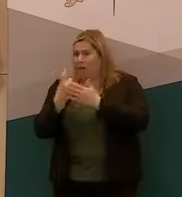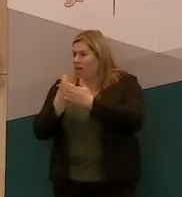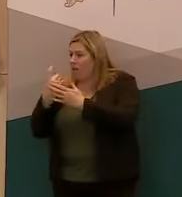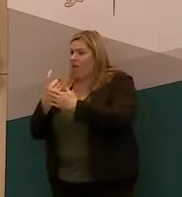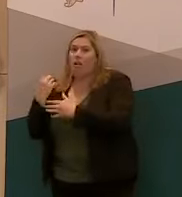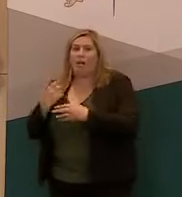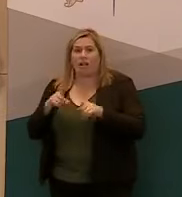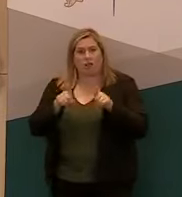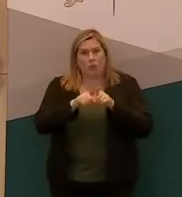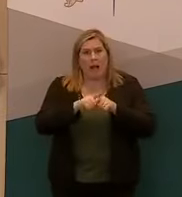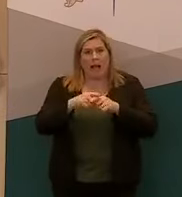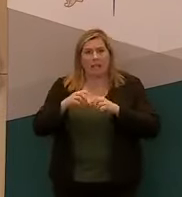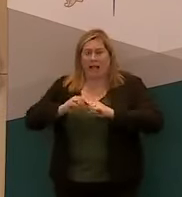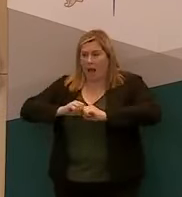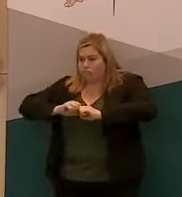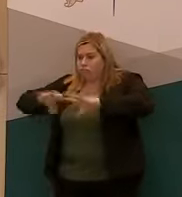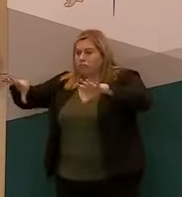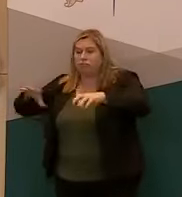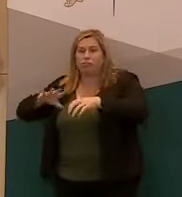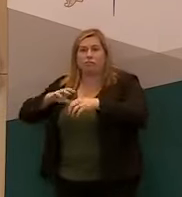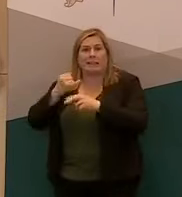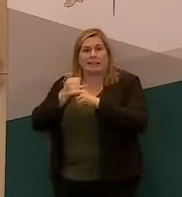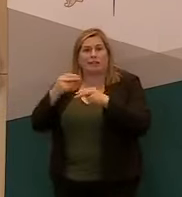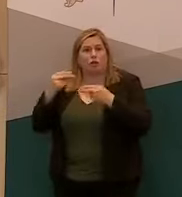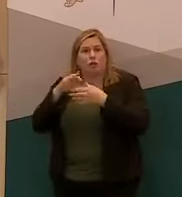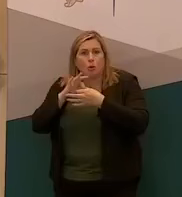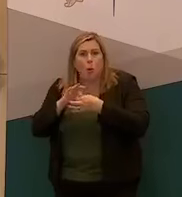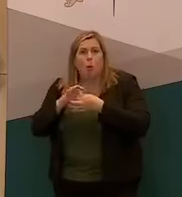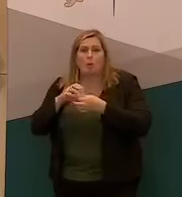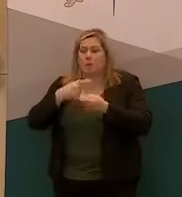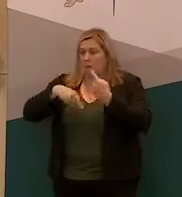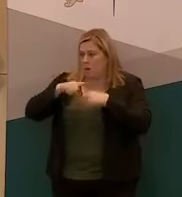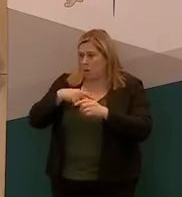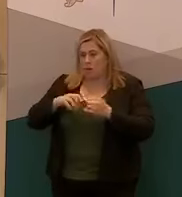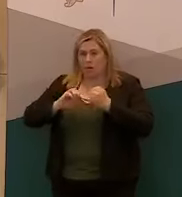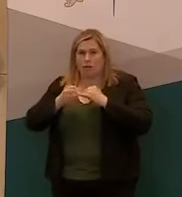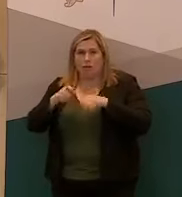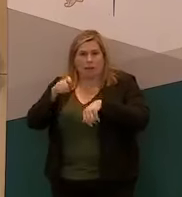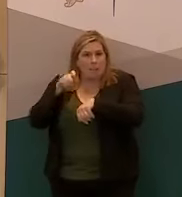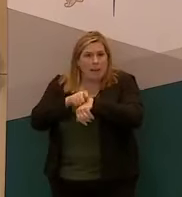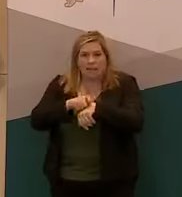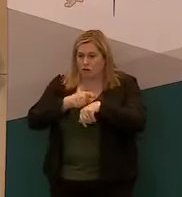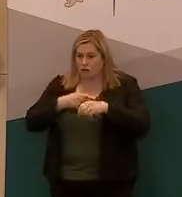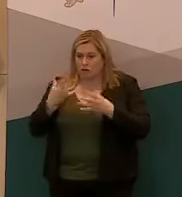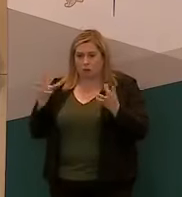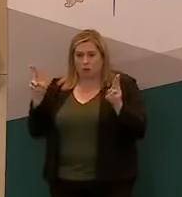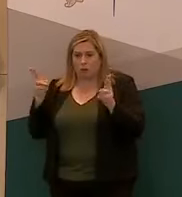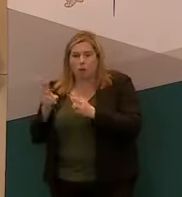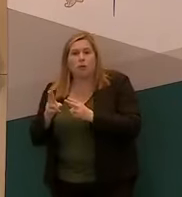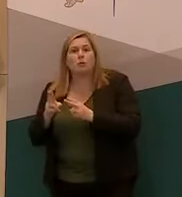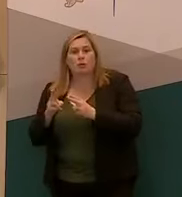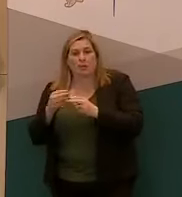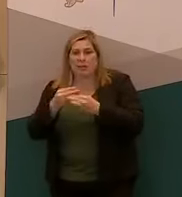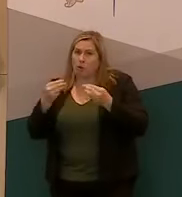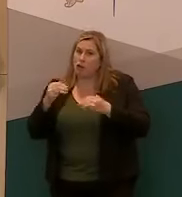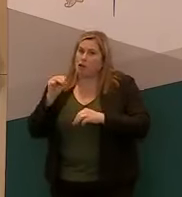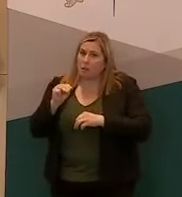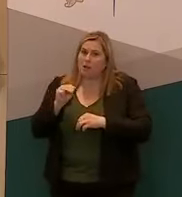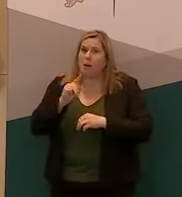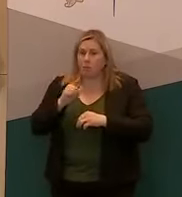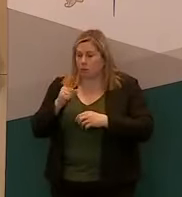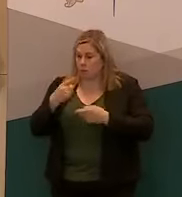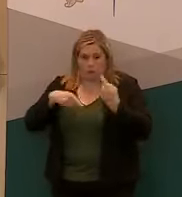homes to make sure we get rapid responsive testing so we can identify and quash outbreaks as they happen. But the work